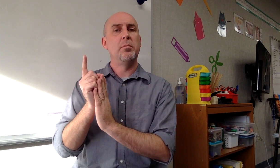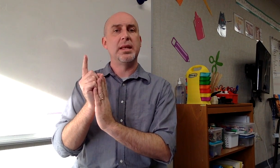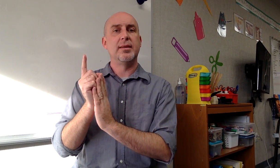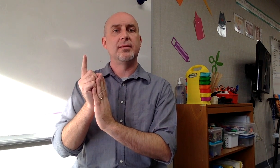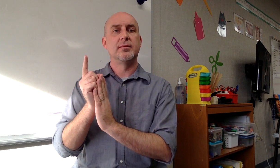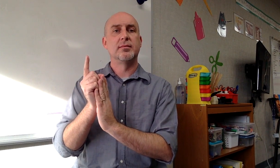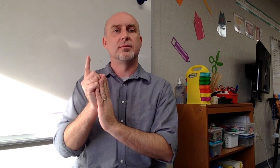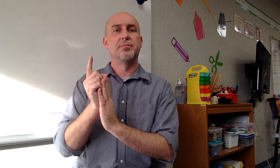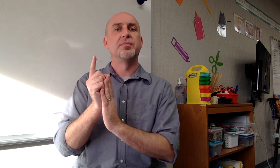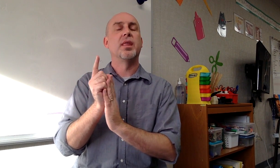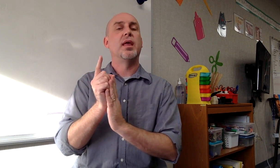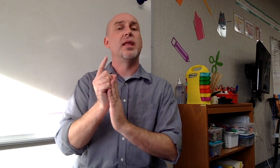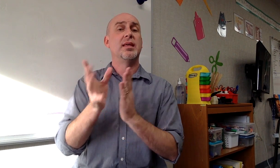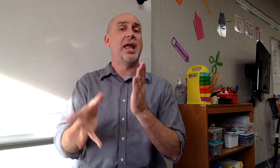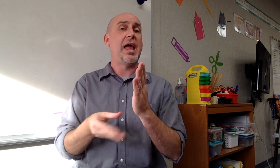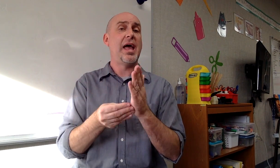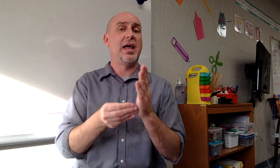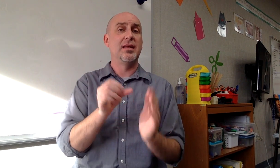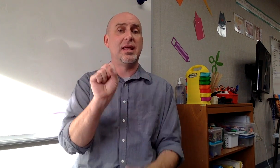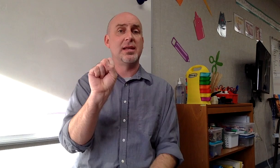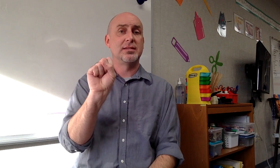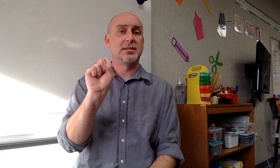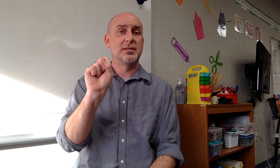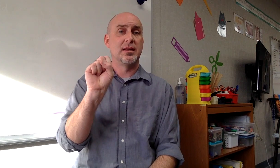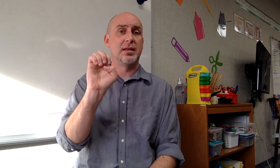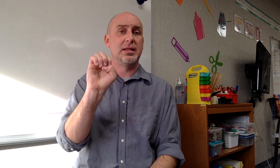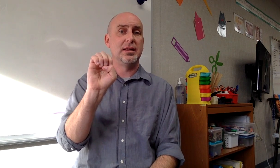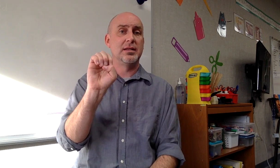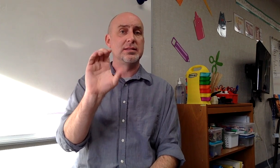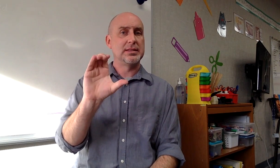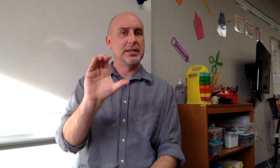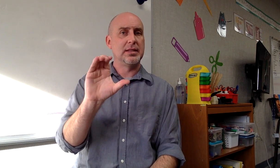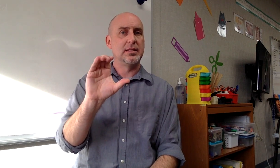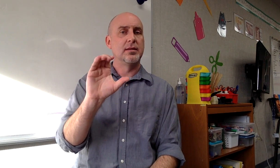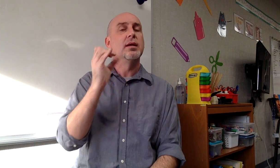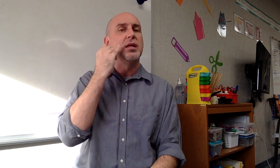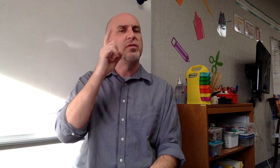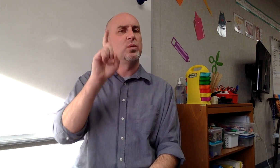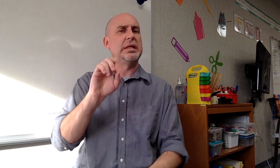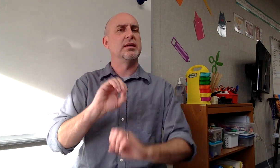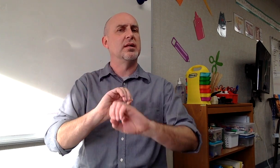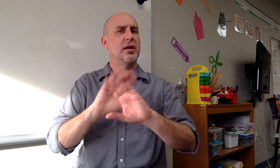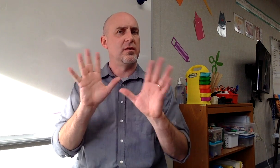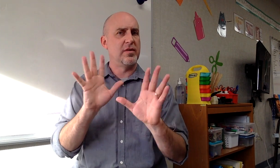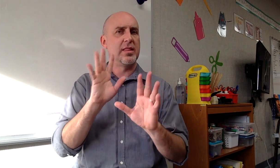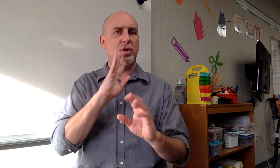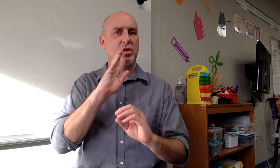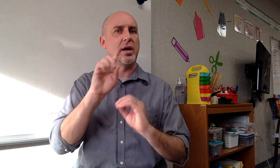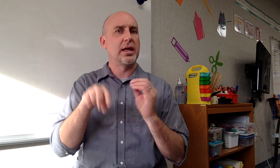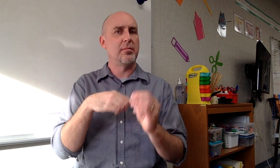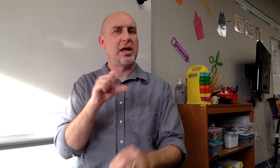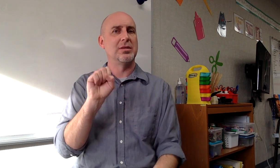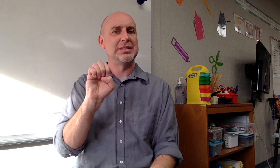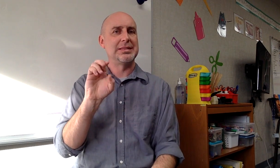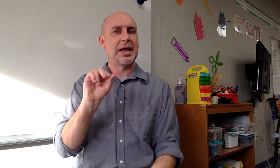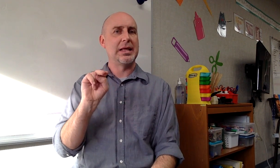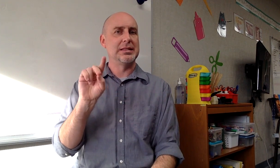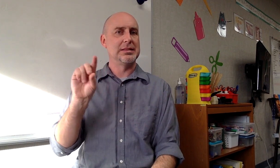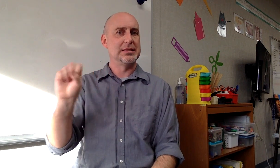minute, and then add SEC if you need to clarify that you're talking about